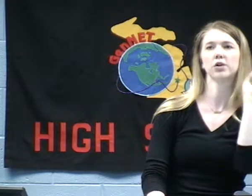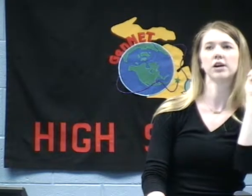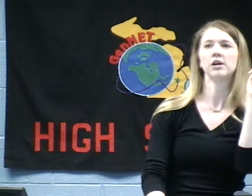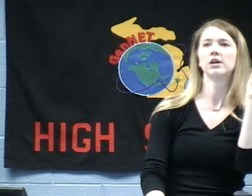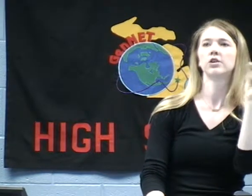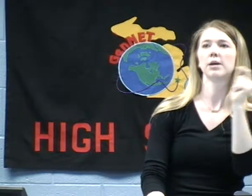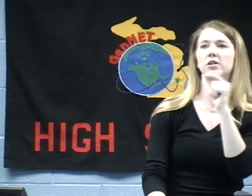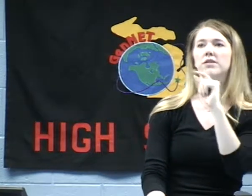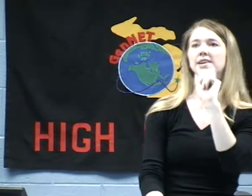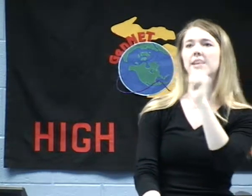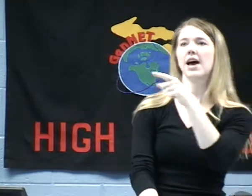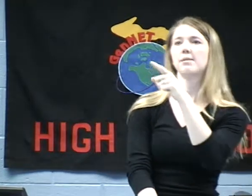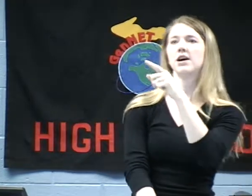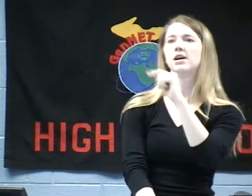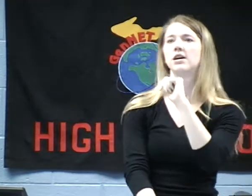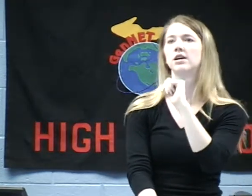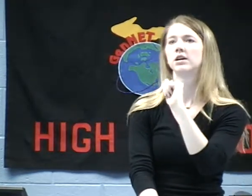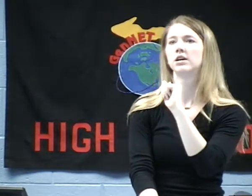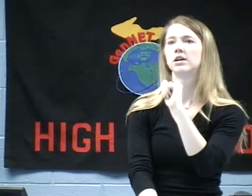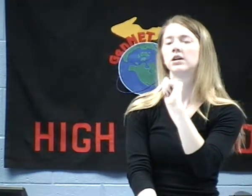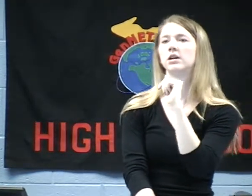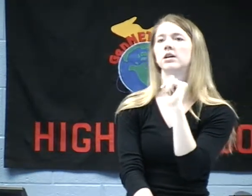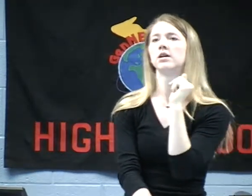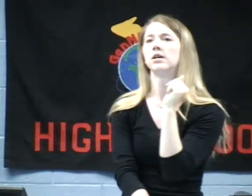computer, grab your device. Emma.